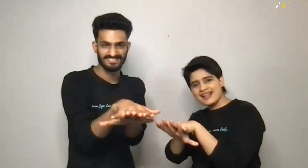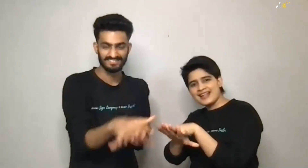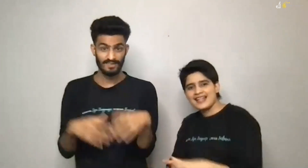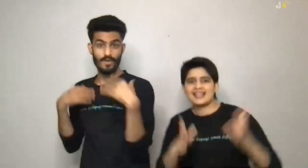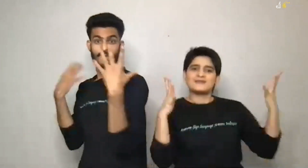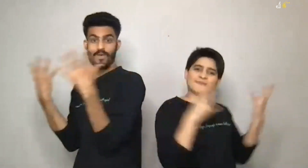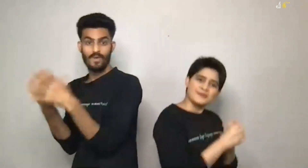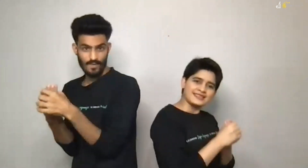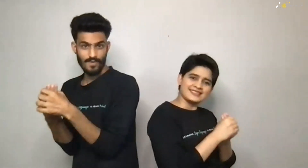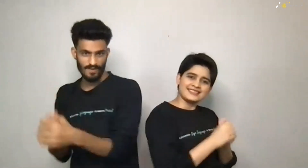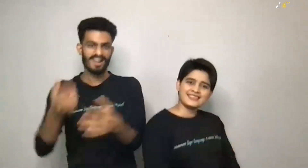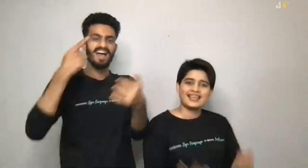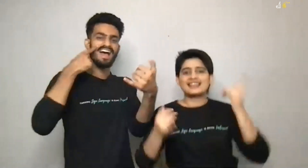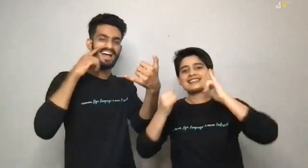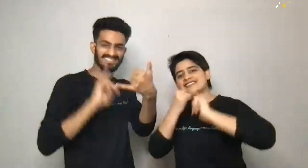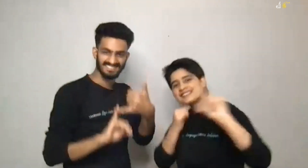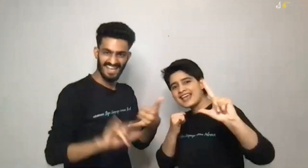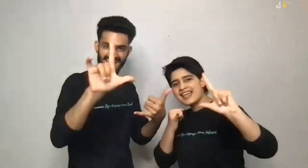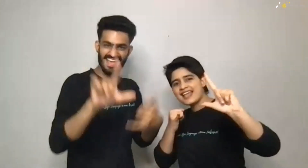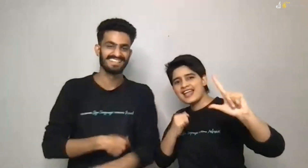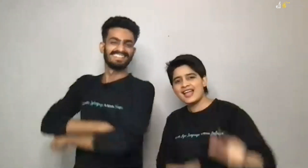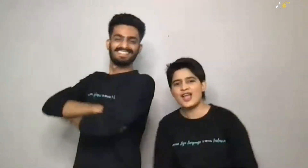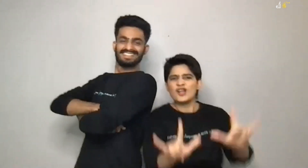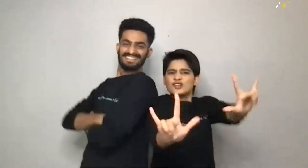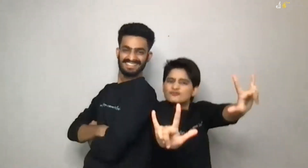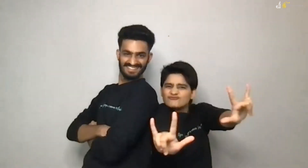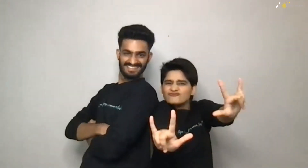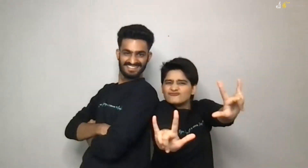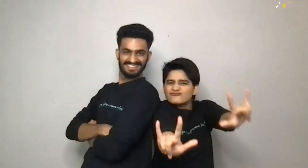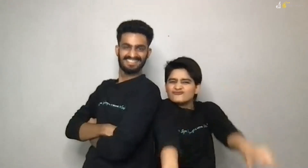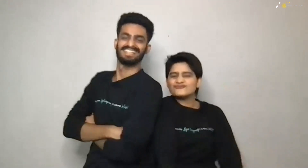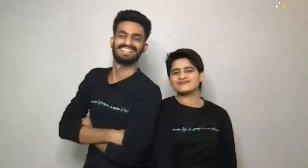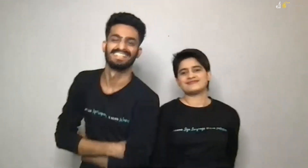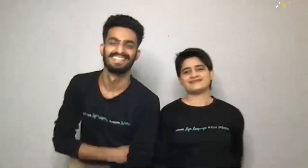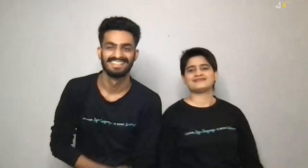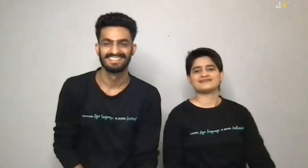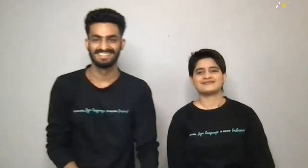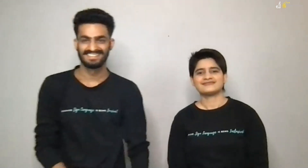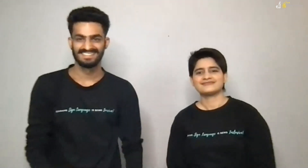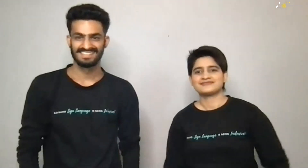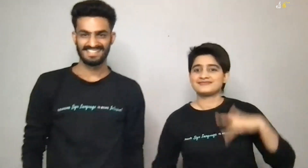Hashtag inclusion with ISL. Love you.